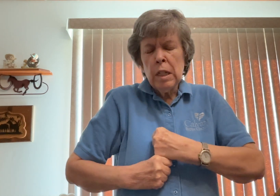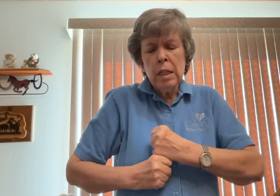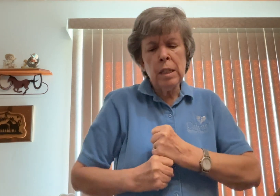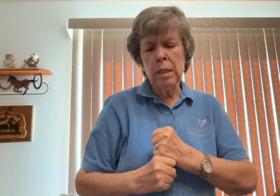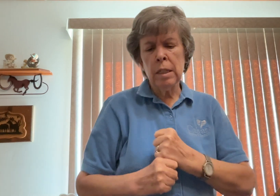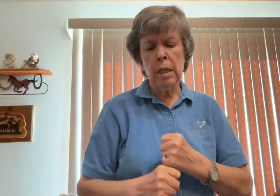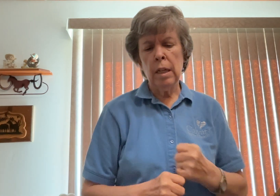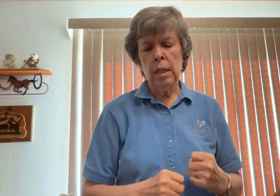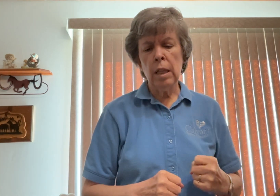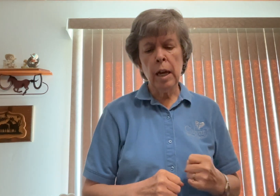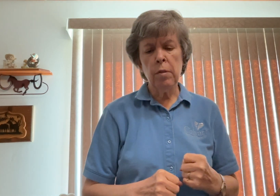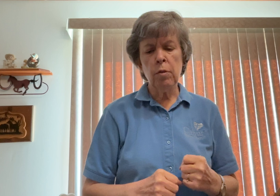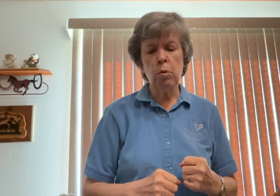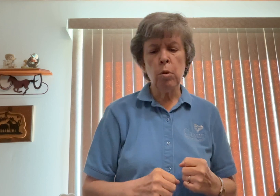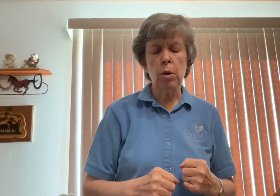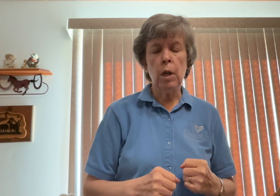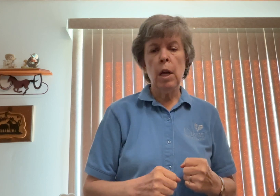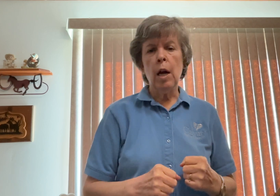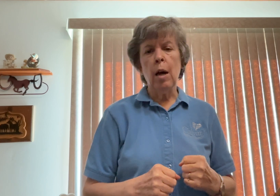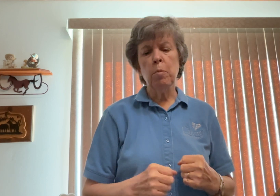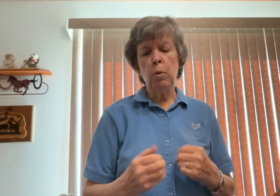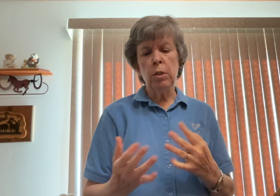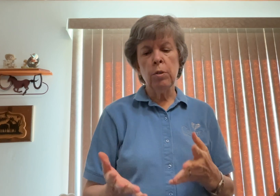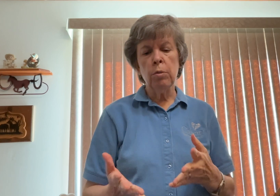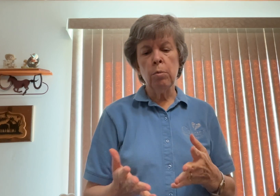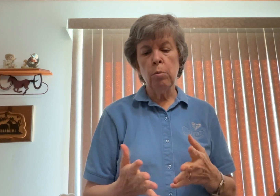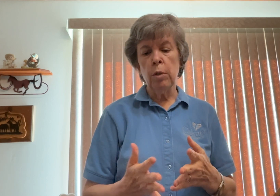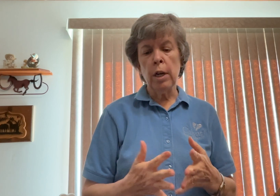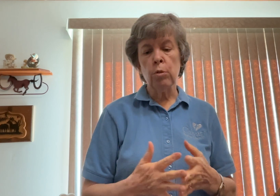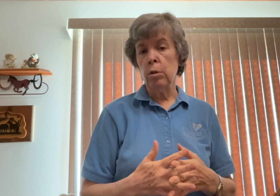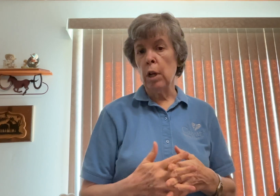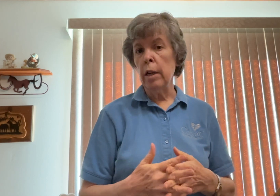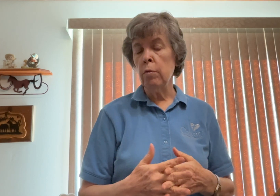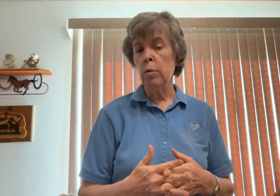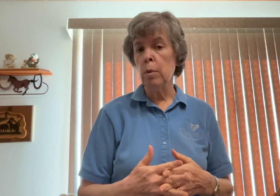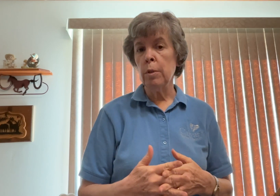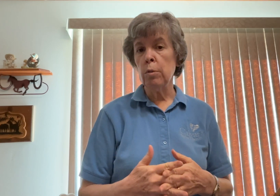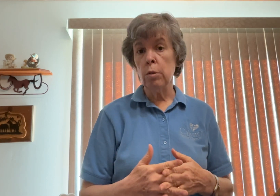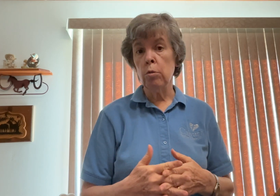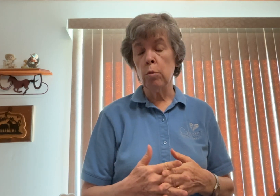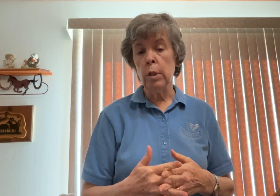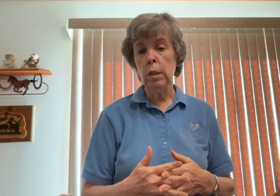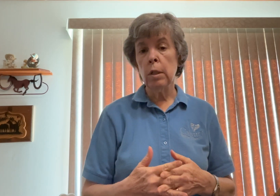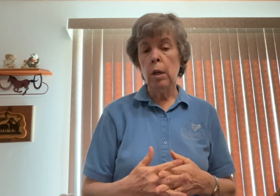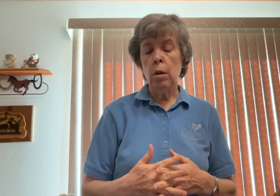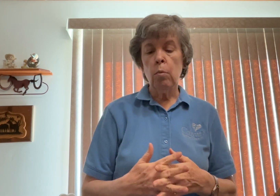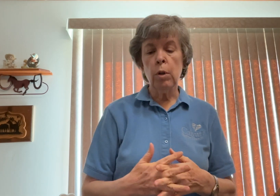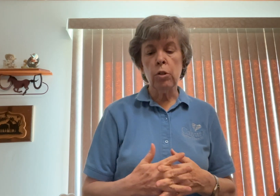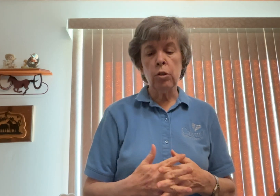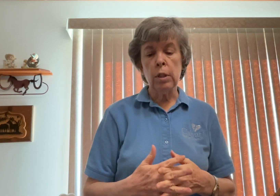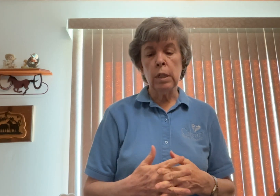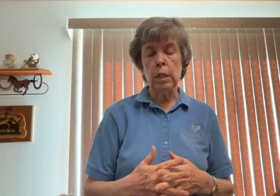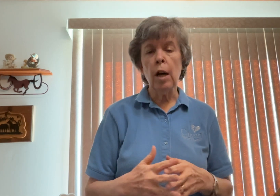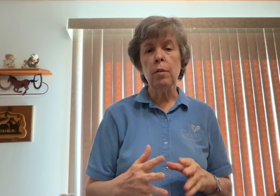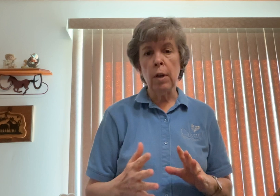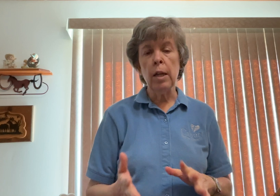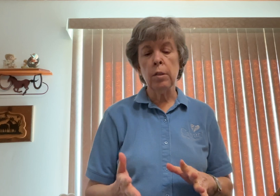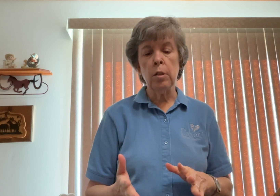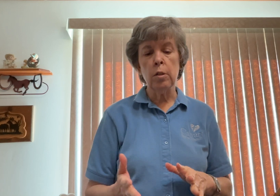heart-wrenching life, or I'm going to do the actual sign for ruined or destroyed, which it kind of ends in the same